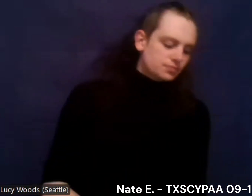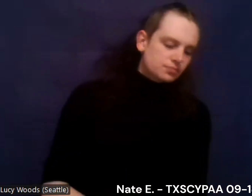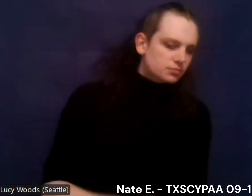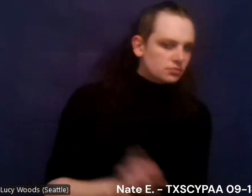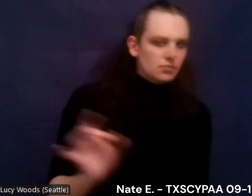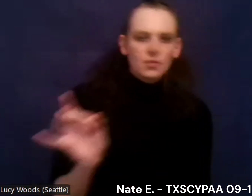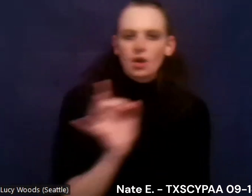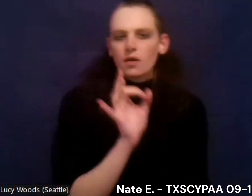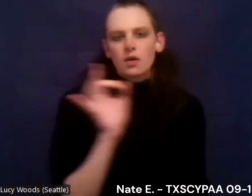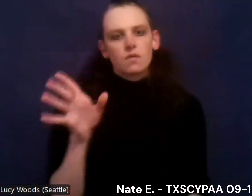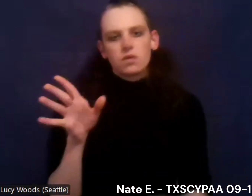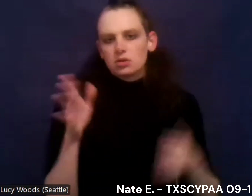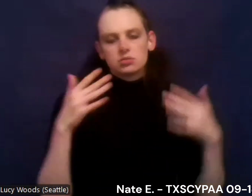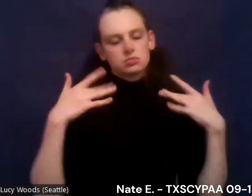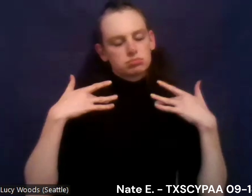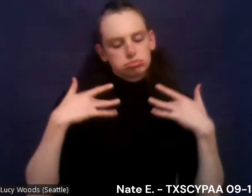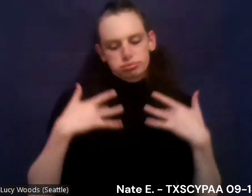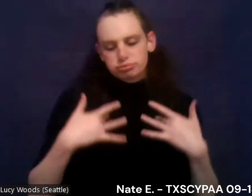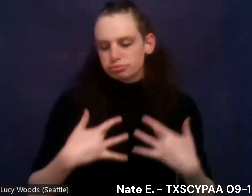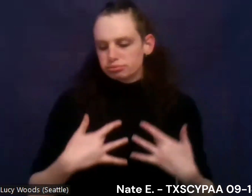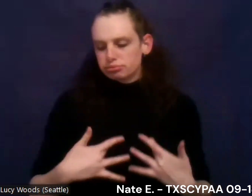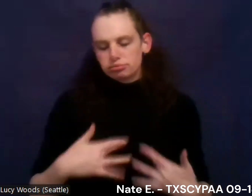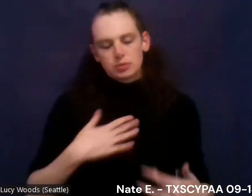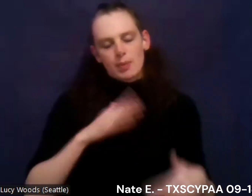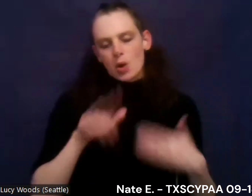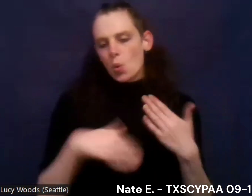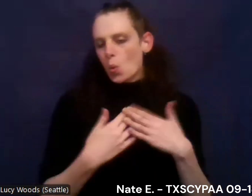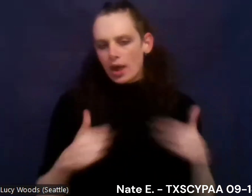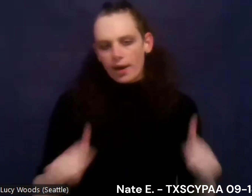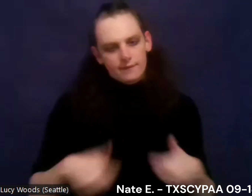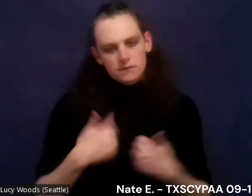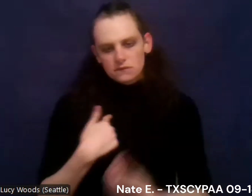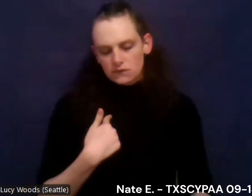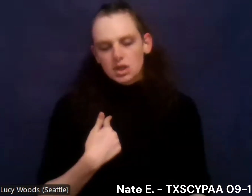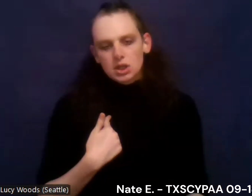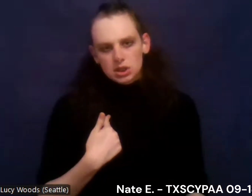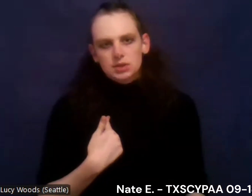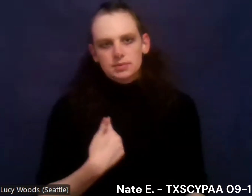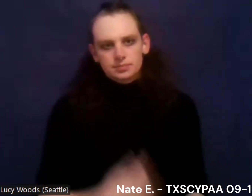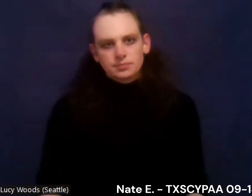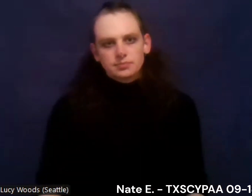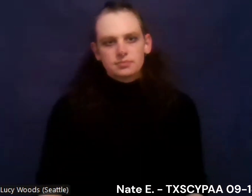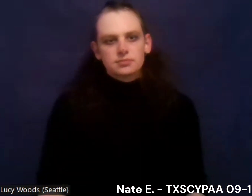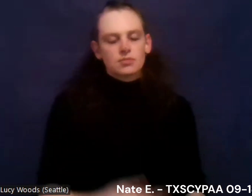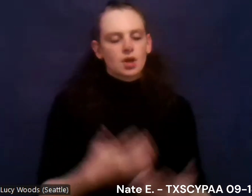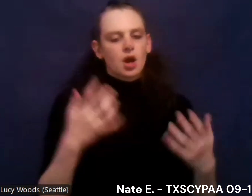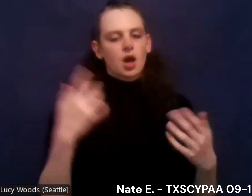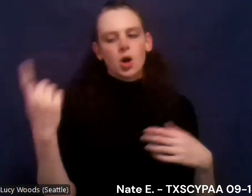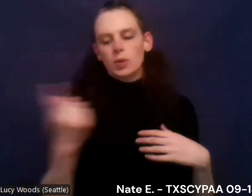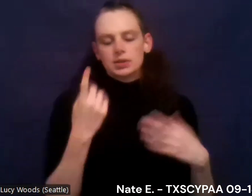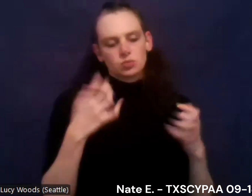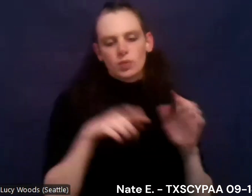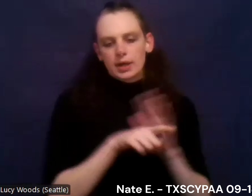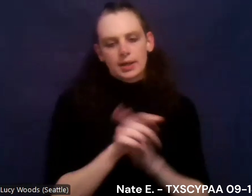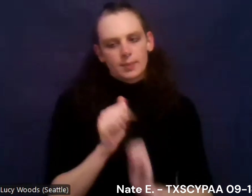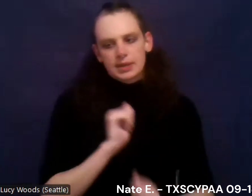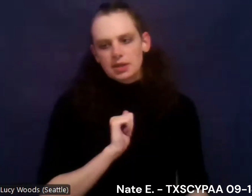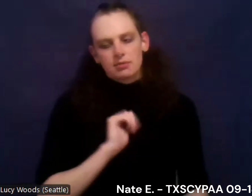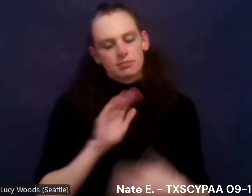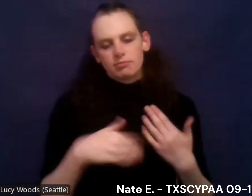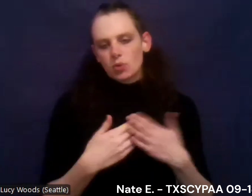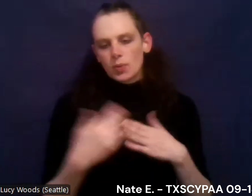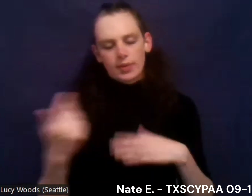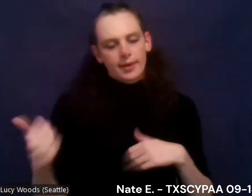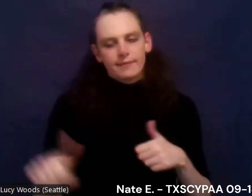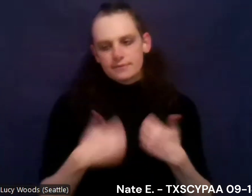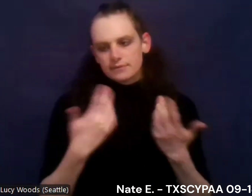depression. For my entire life, man. I mean, I really, suicide was always on the table, and it